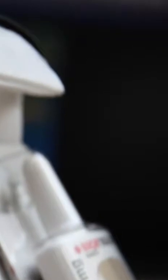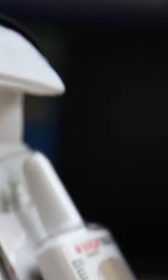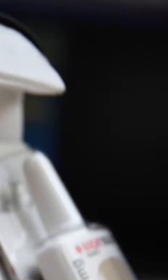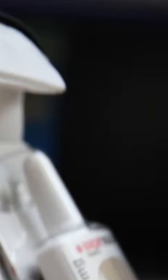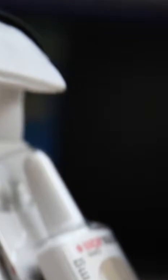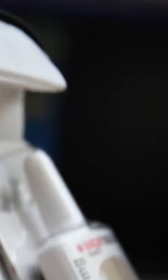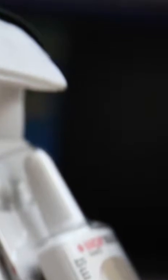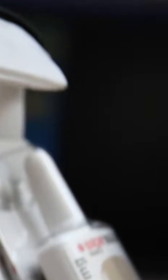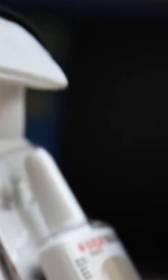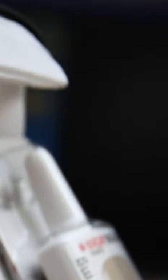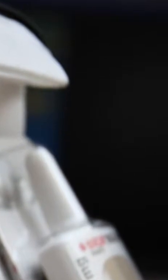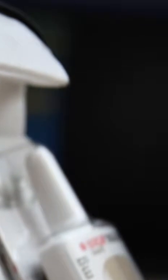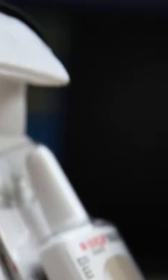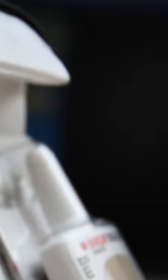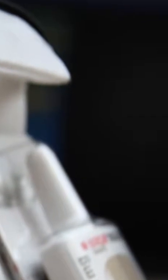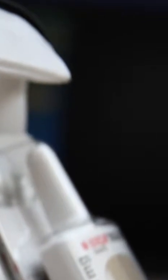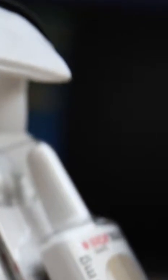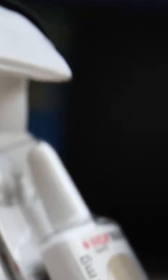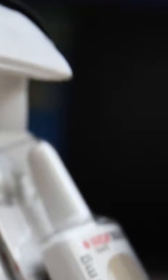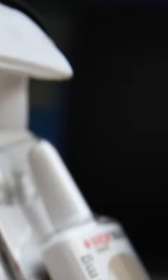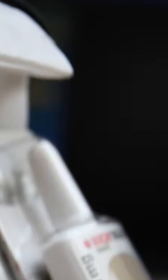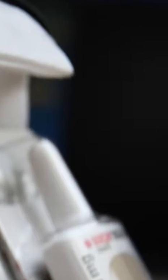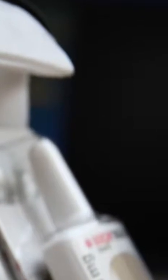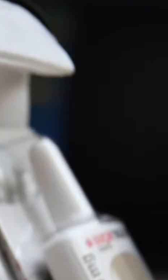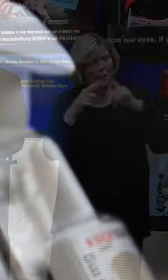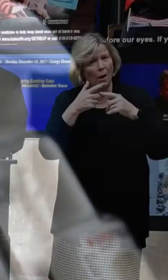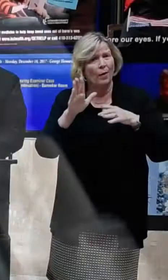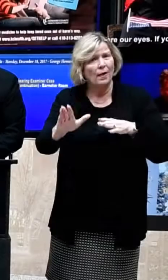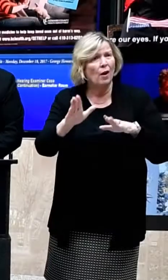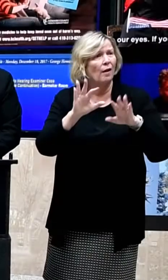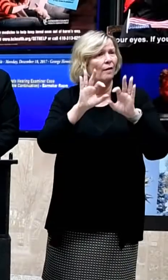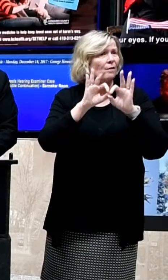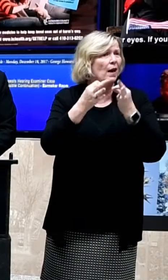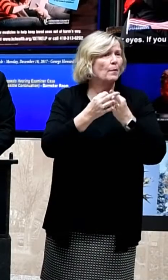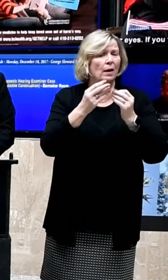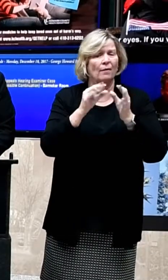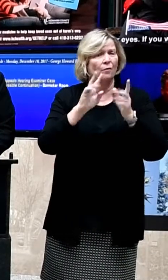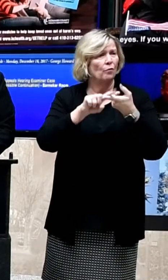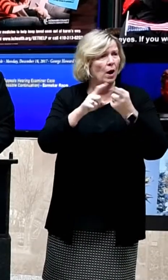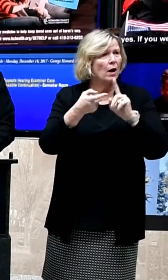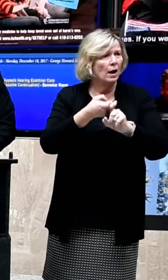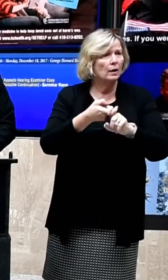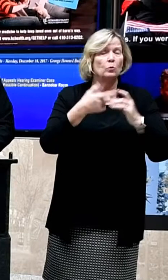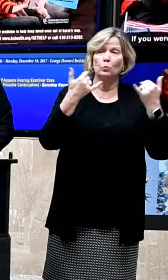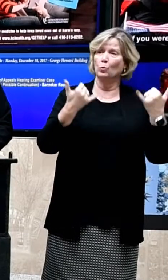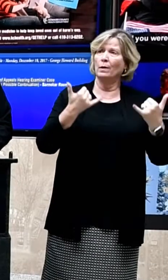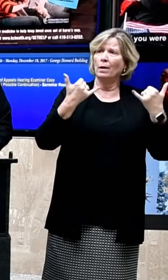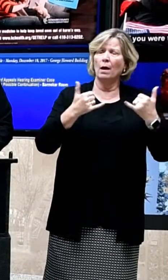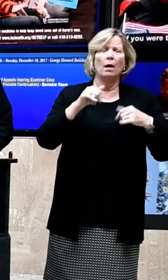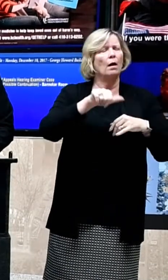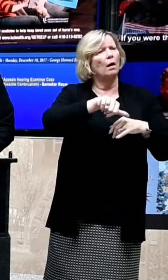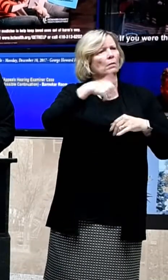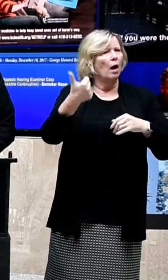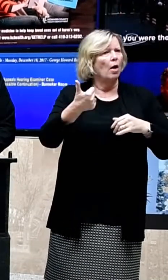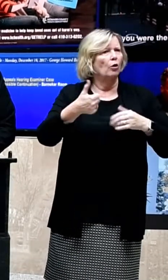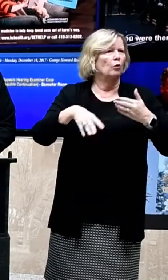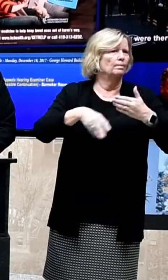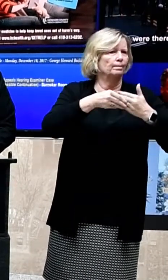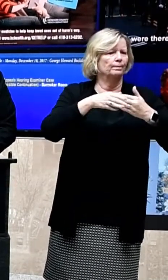to concerned family members and friends. Today, we are announcing another step in this